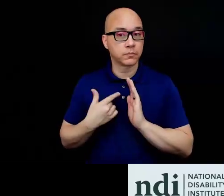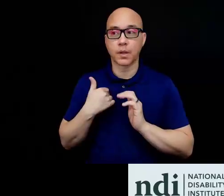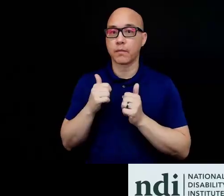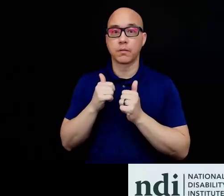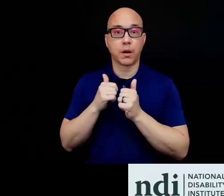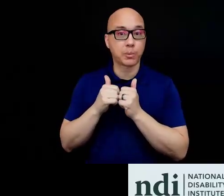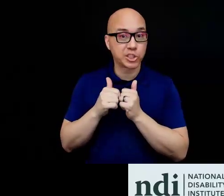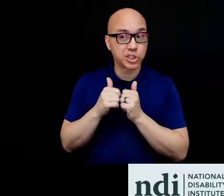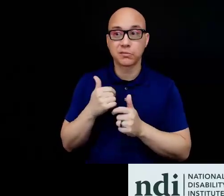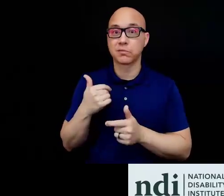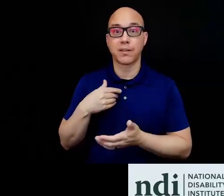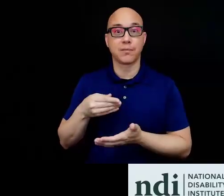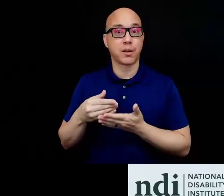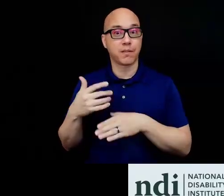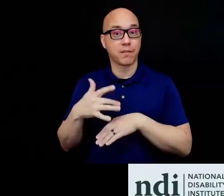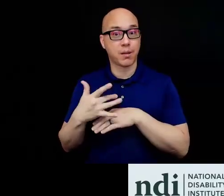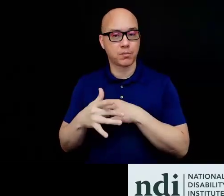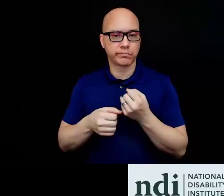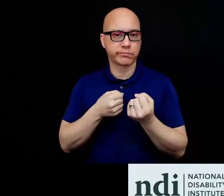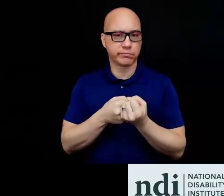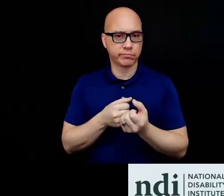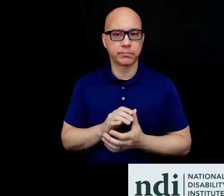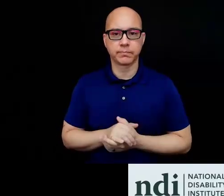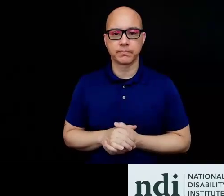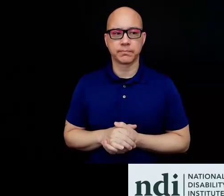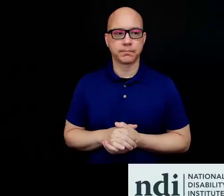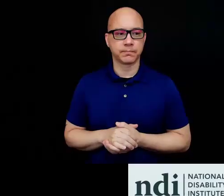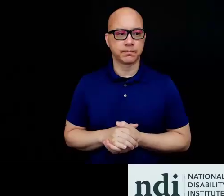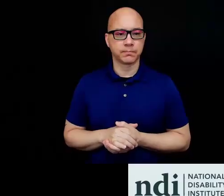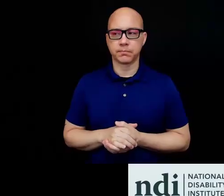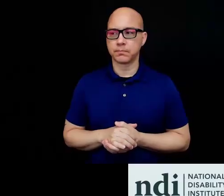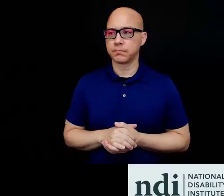funding to support you as well. Next slide.